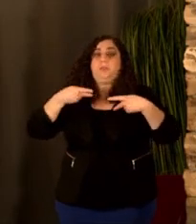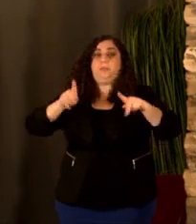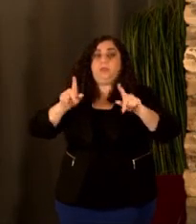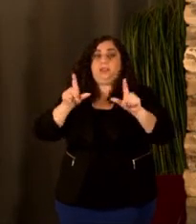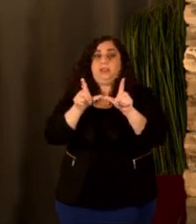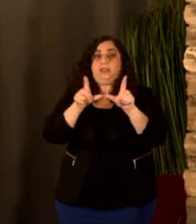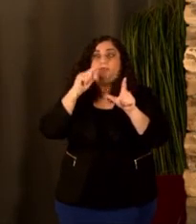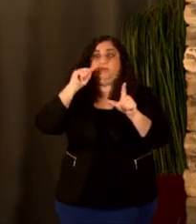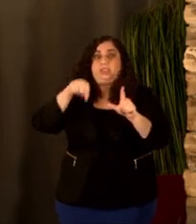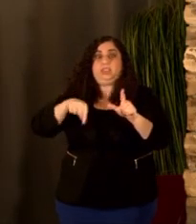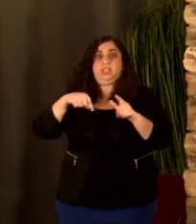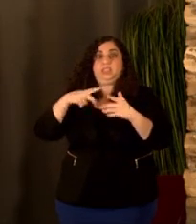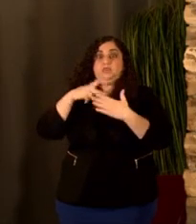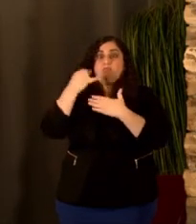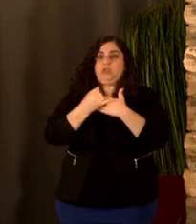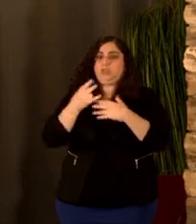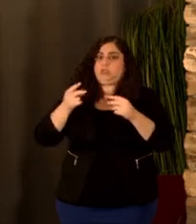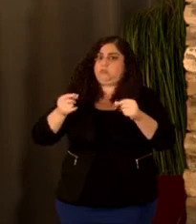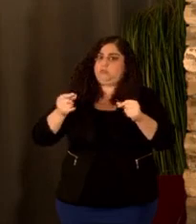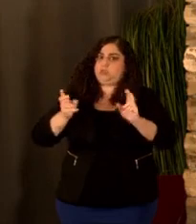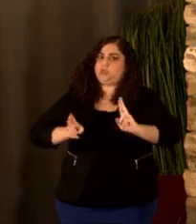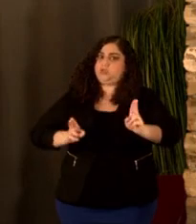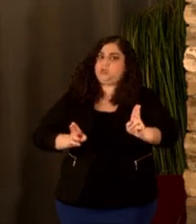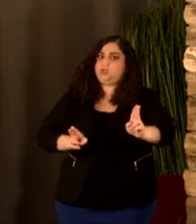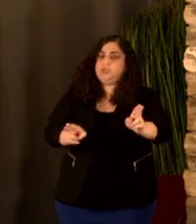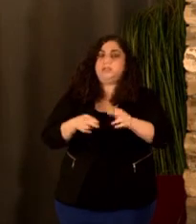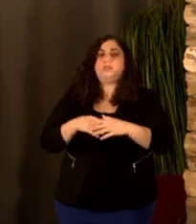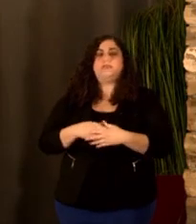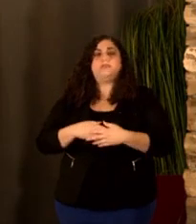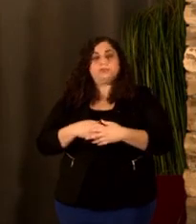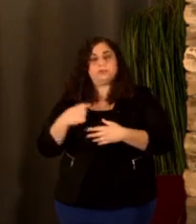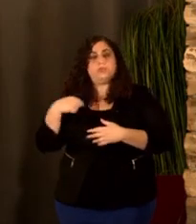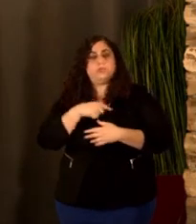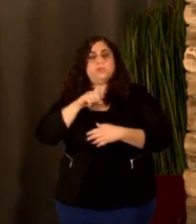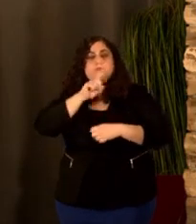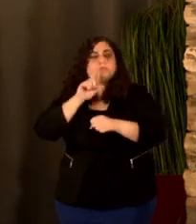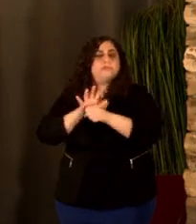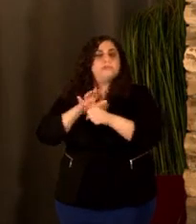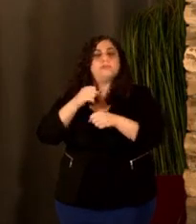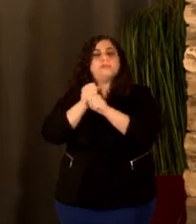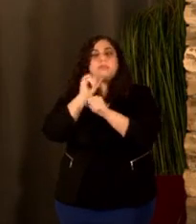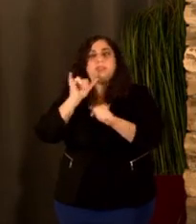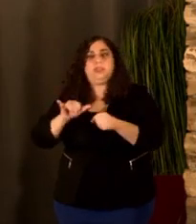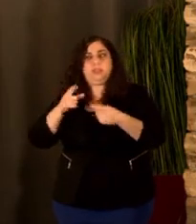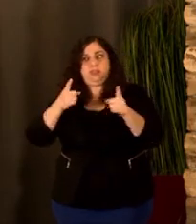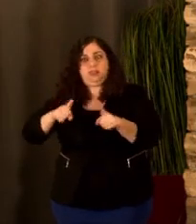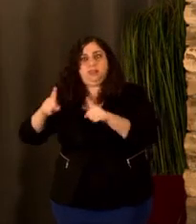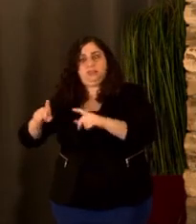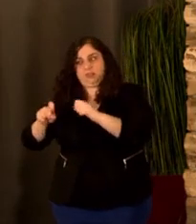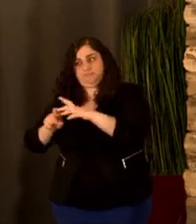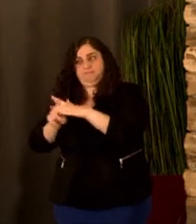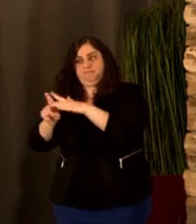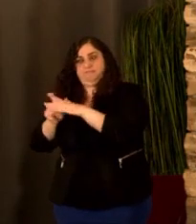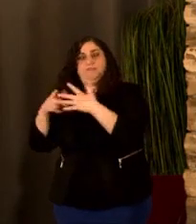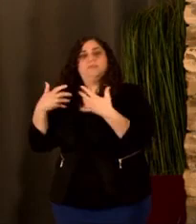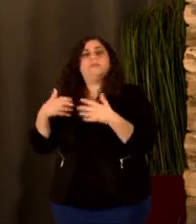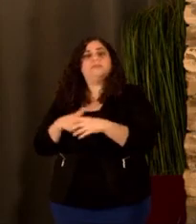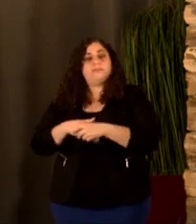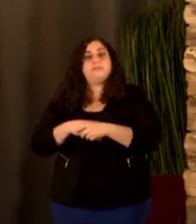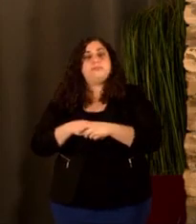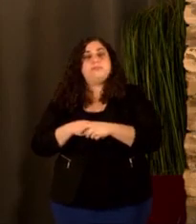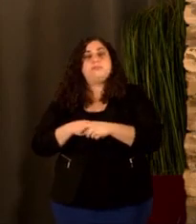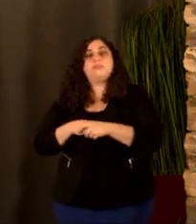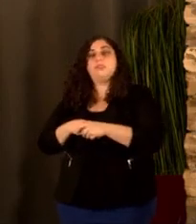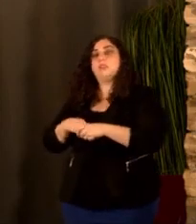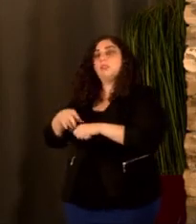And we absolutely are committed to advancing that cause yet again. And that was a differentiator. Again, if the time value of dignity and lives, not just